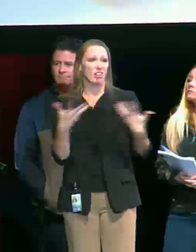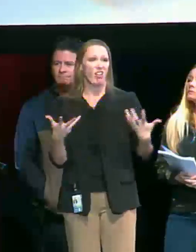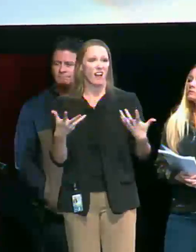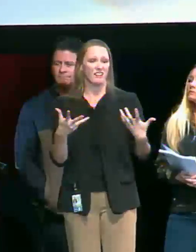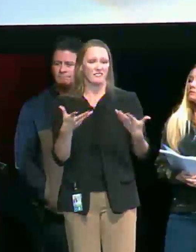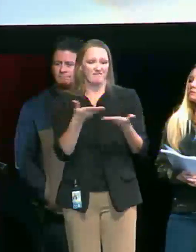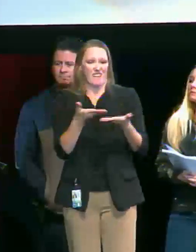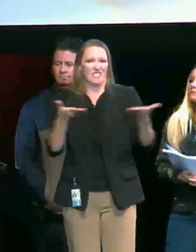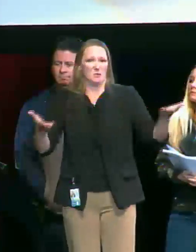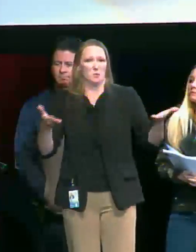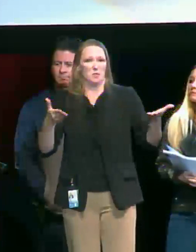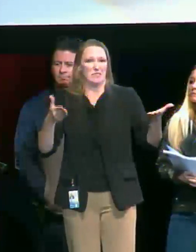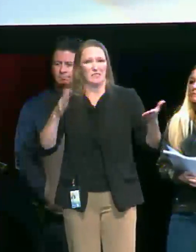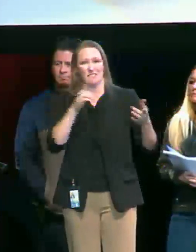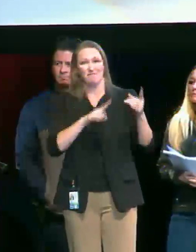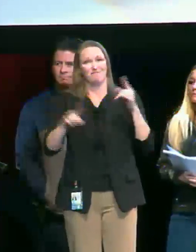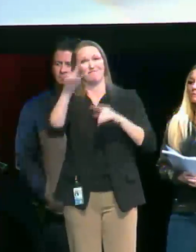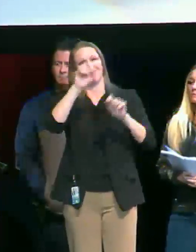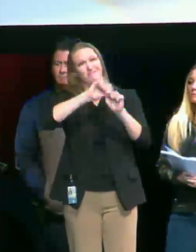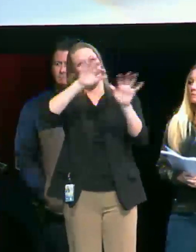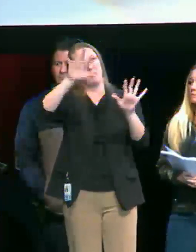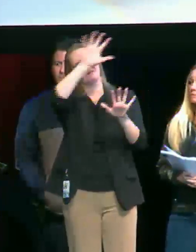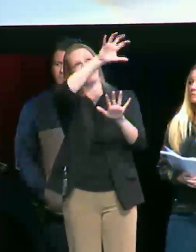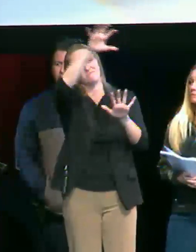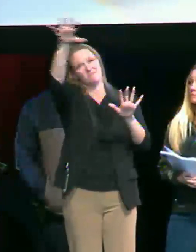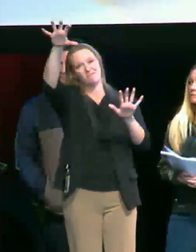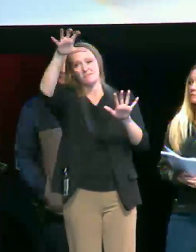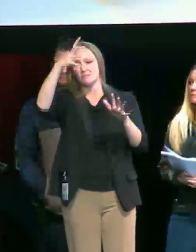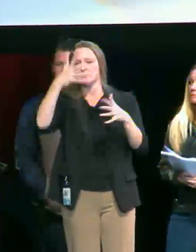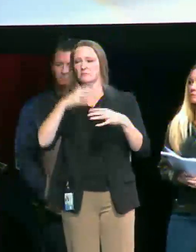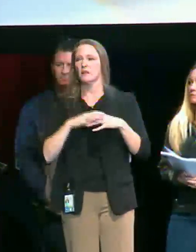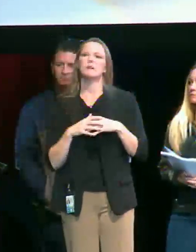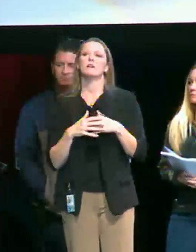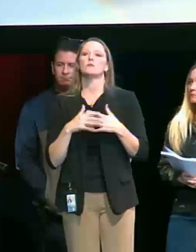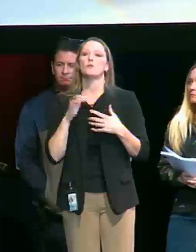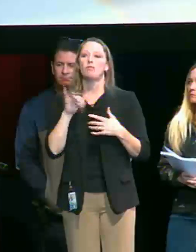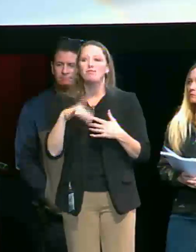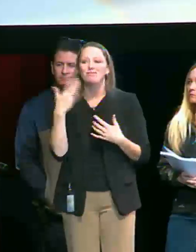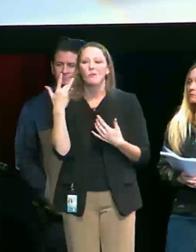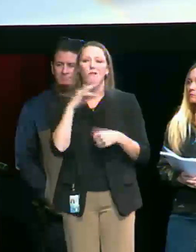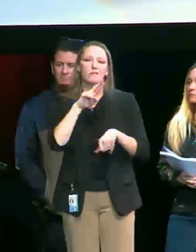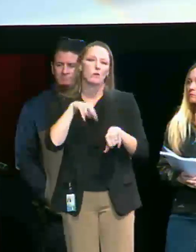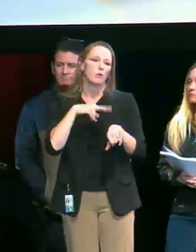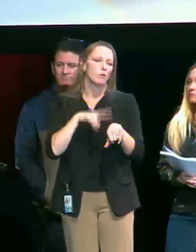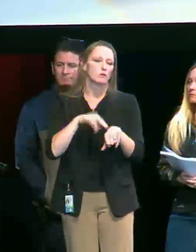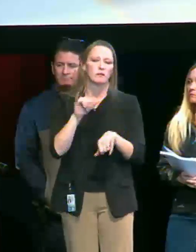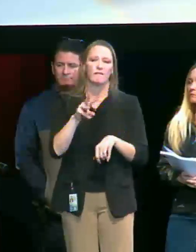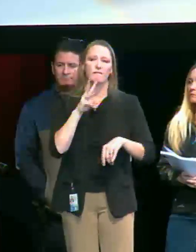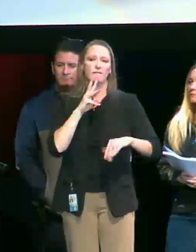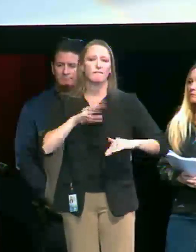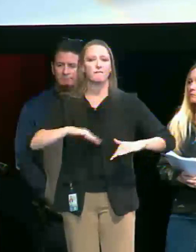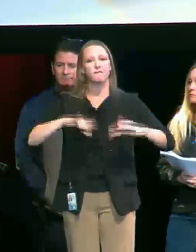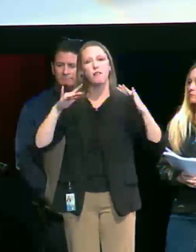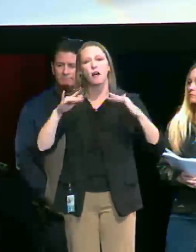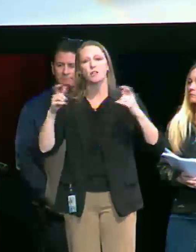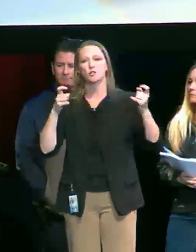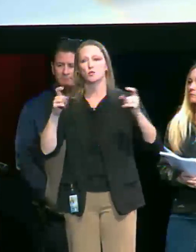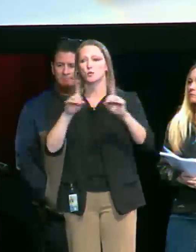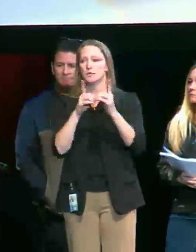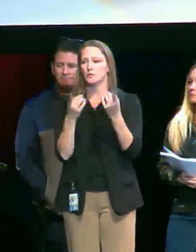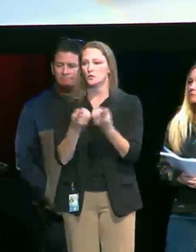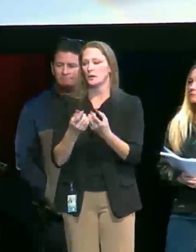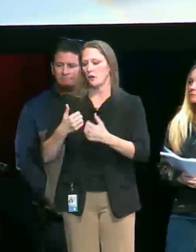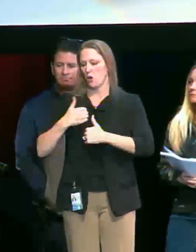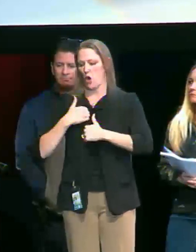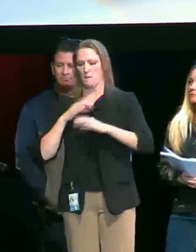debris above us in Montecito. And that's why, of course, the Flood Control District and Army Corps Engineer are